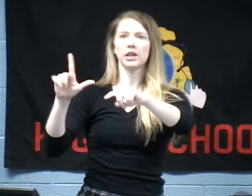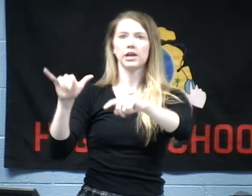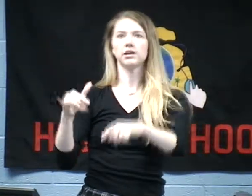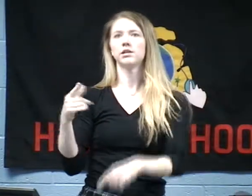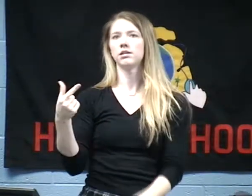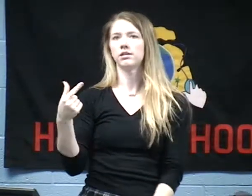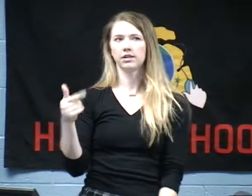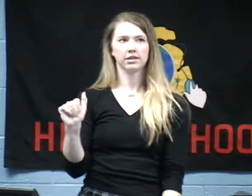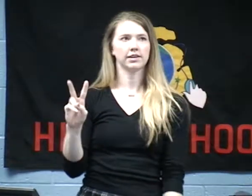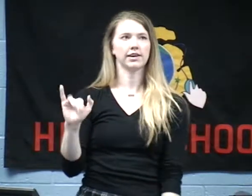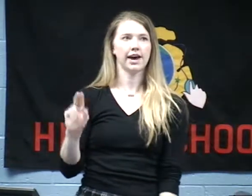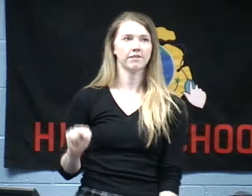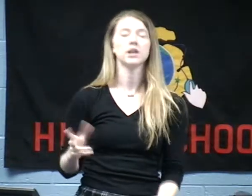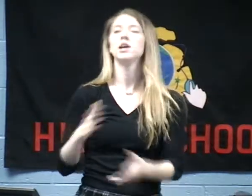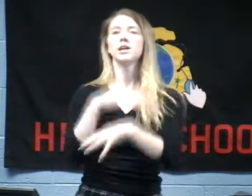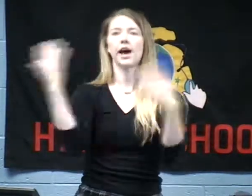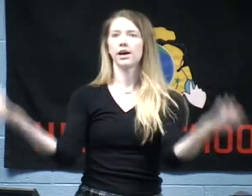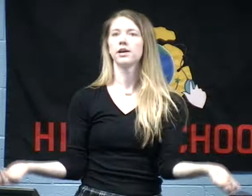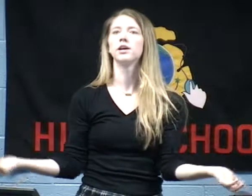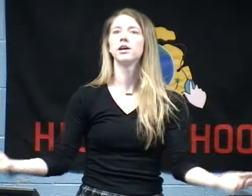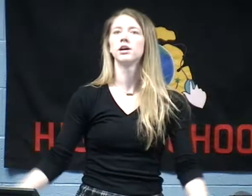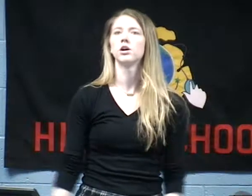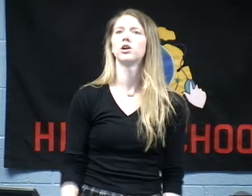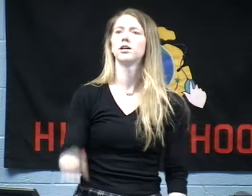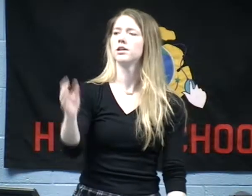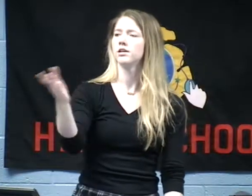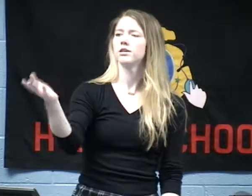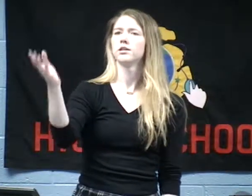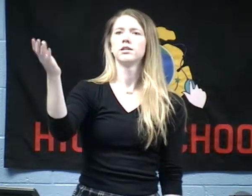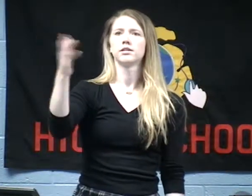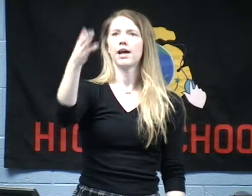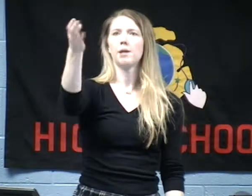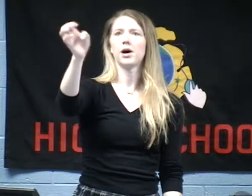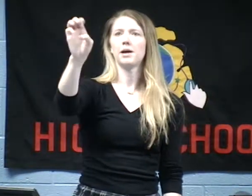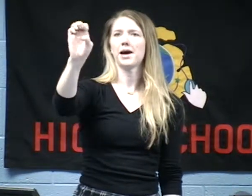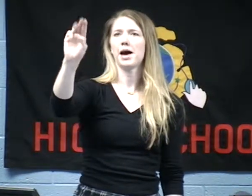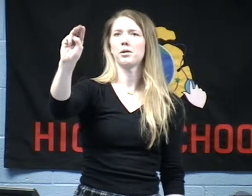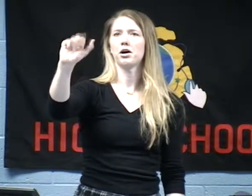Emily, Gavin. Yeah. Or Emma. I met Emma.